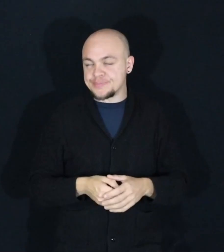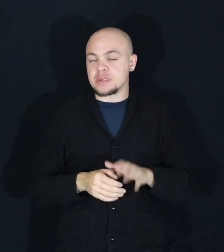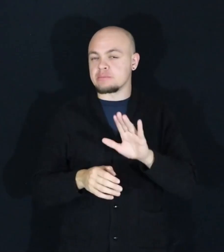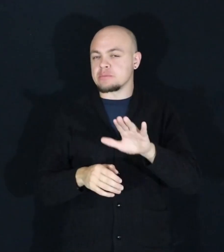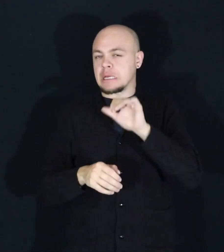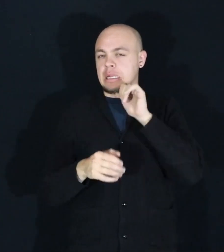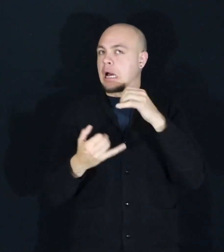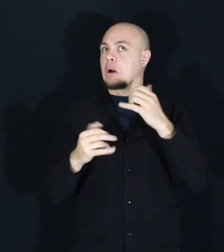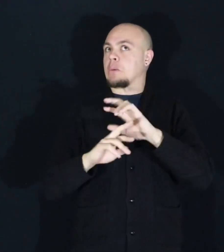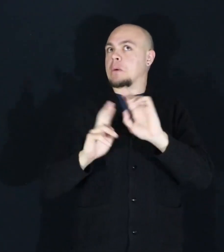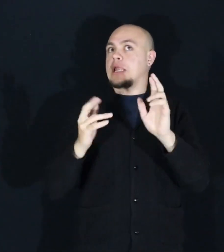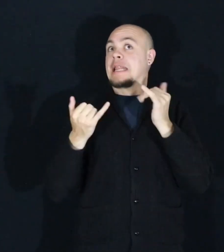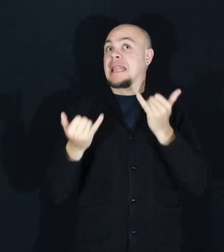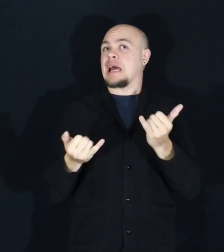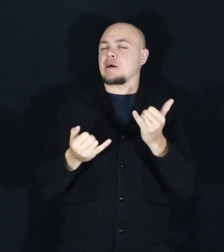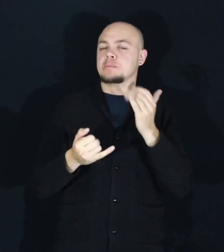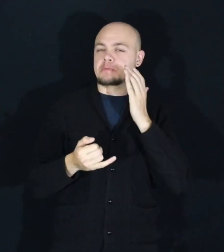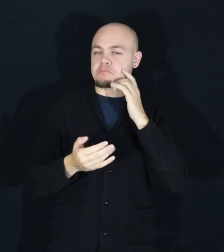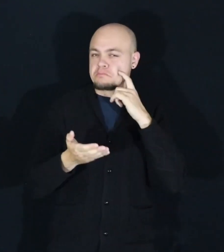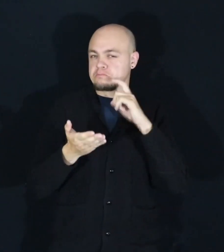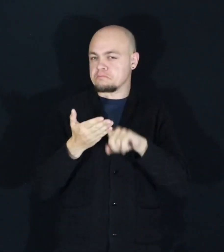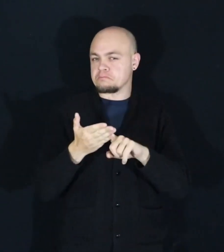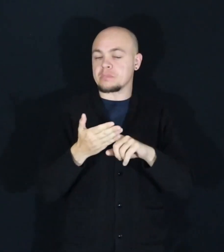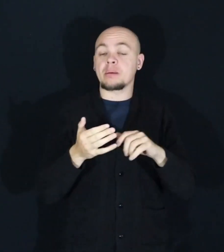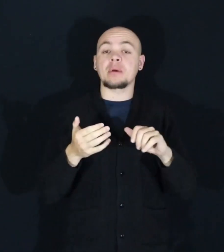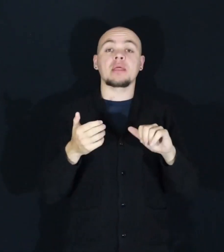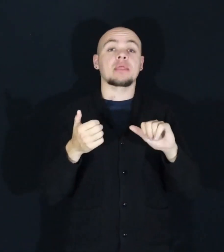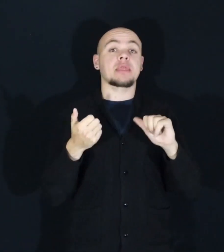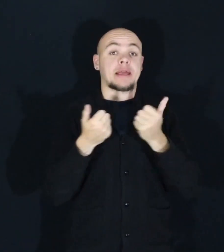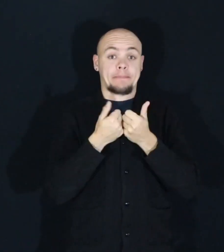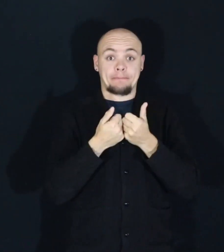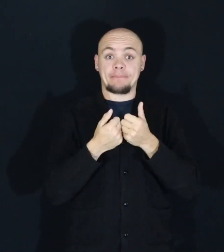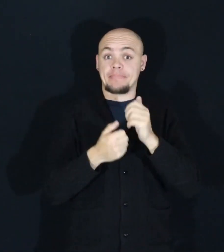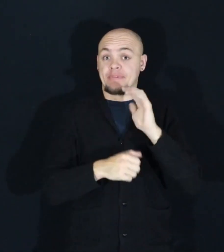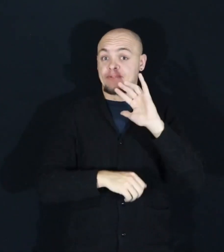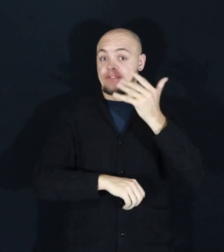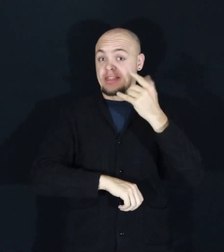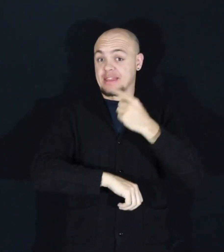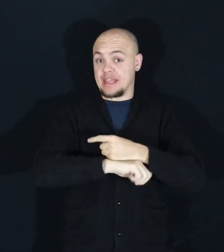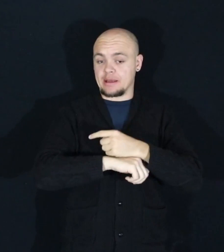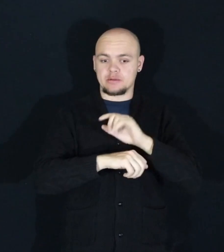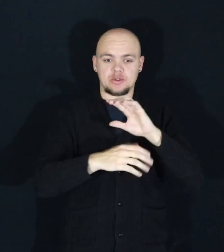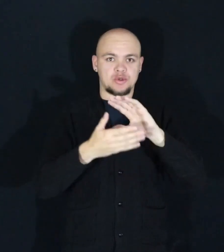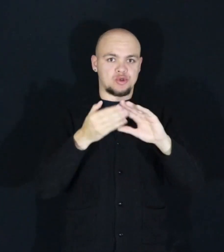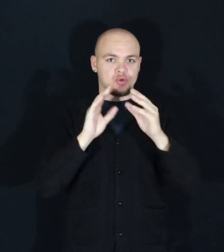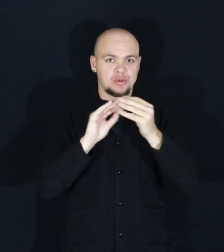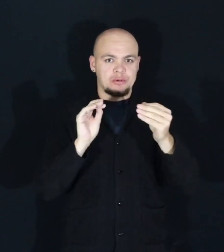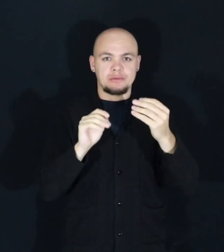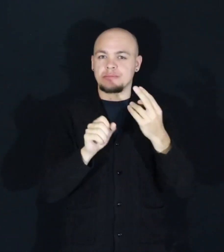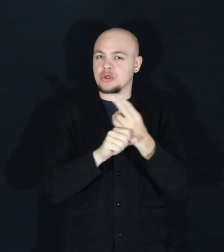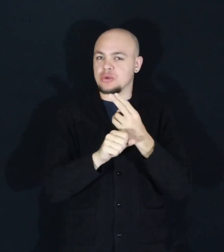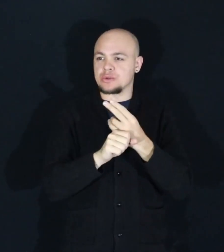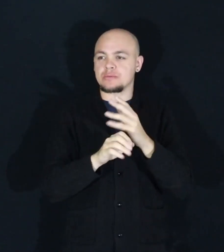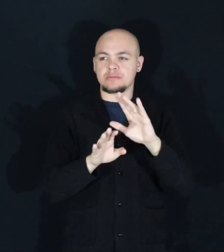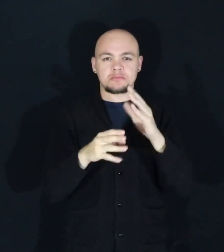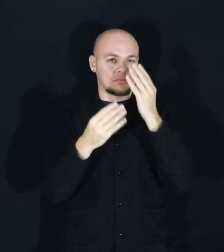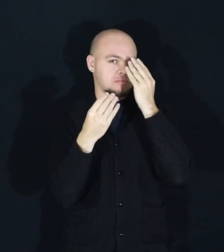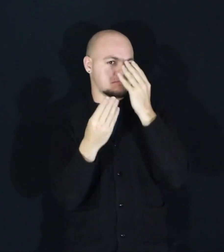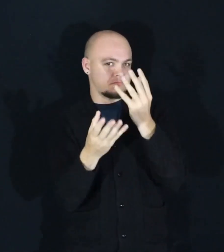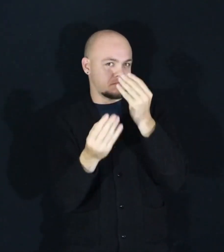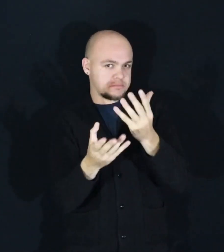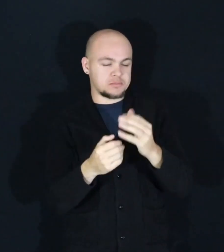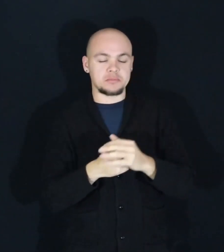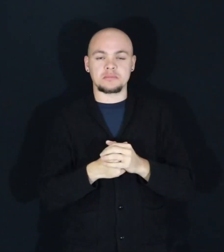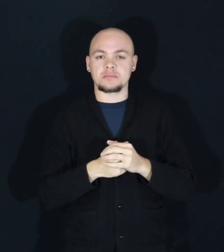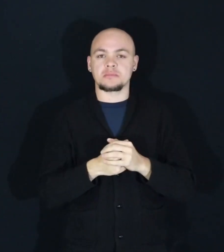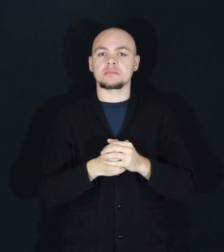on. Okay, so the game. It's day 5, story. And this time, I'm going to give some warnings.